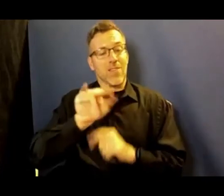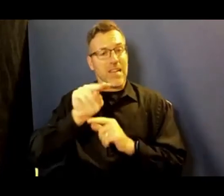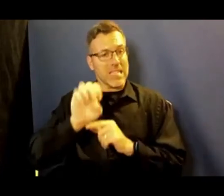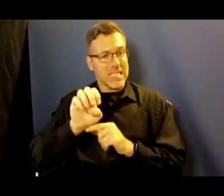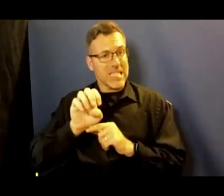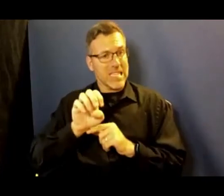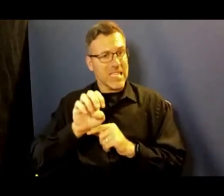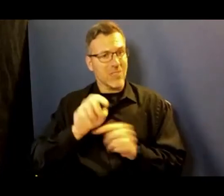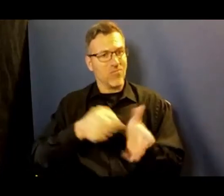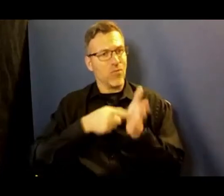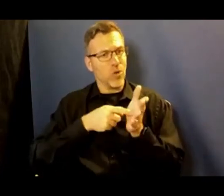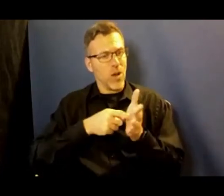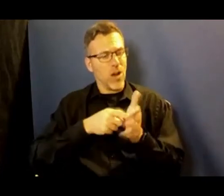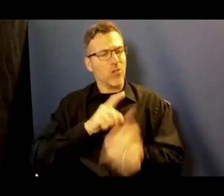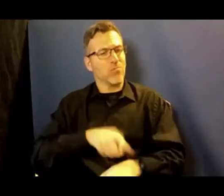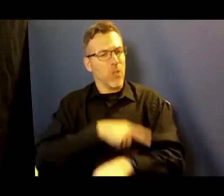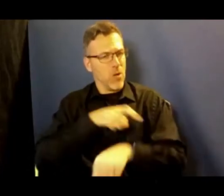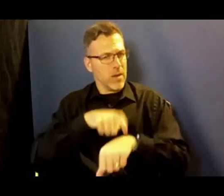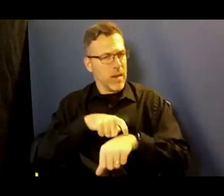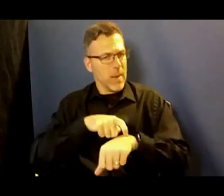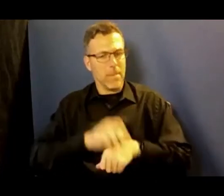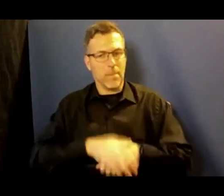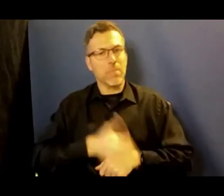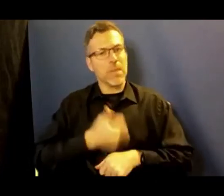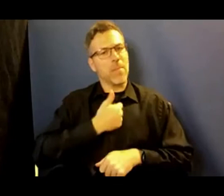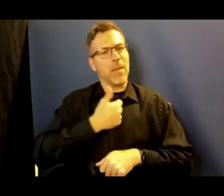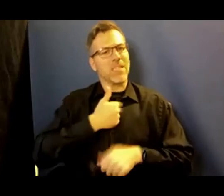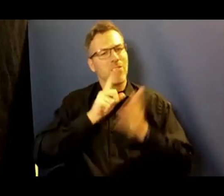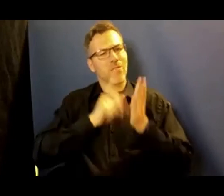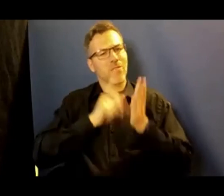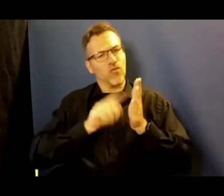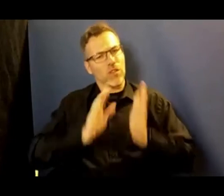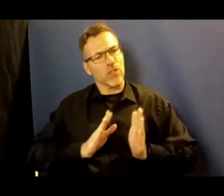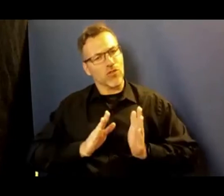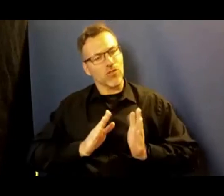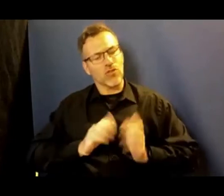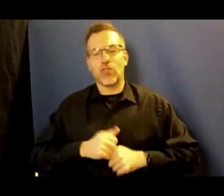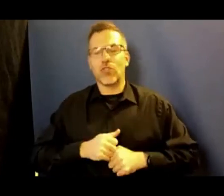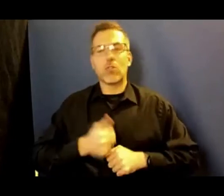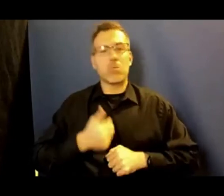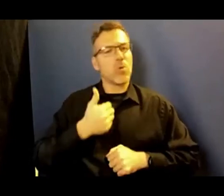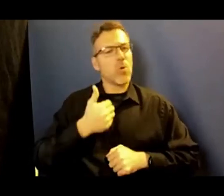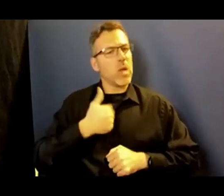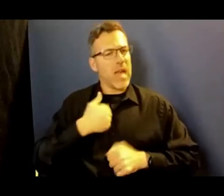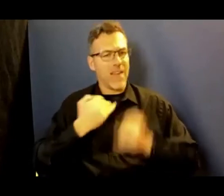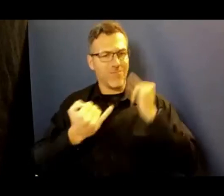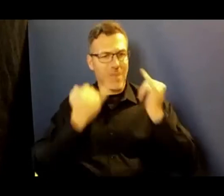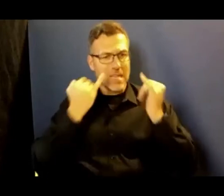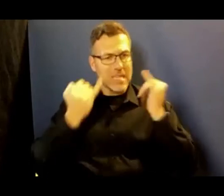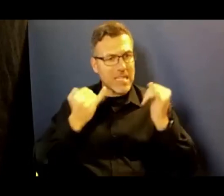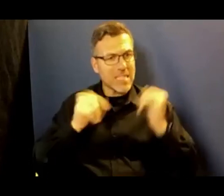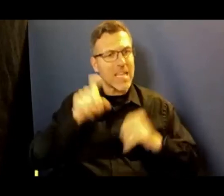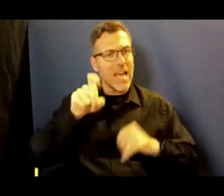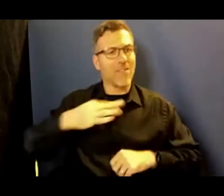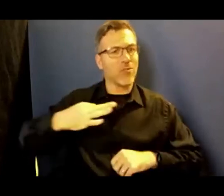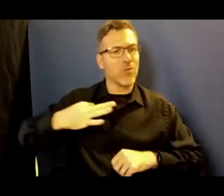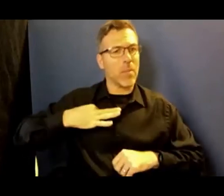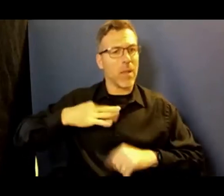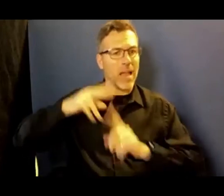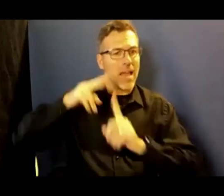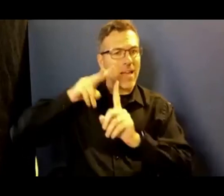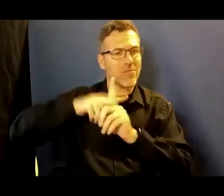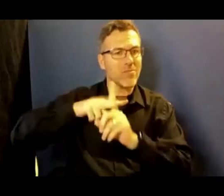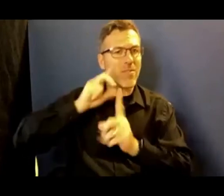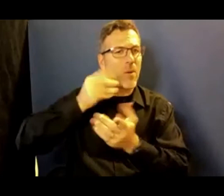researcher. We think of ideas, we apply for funding. It takes sometimes several cycles of funding, which could be a year